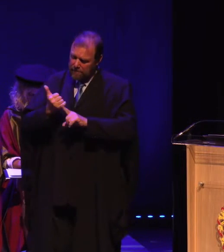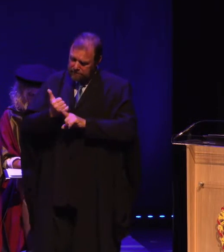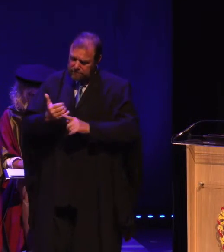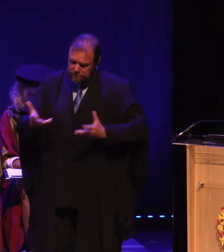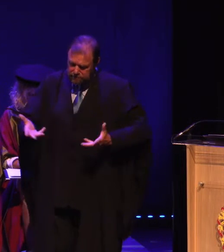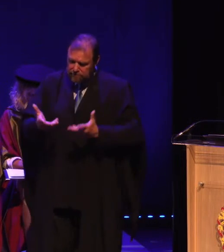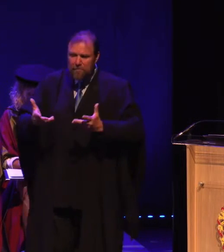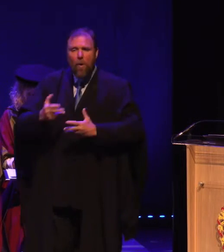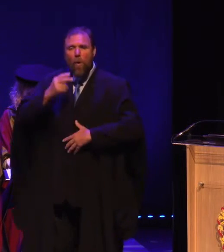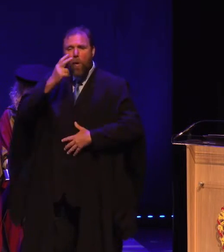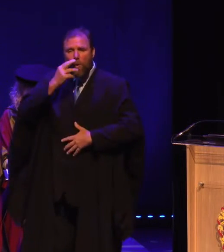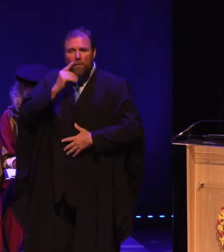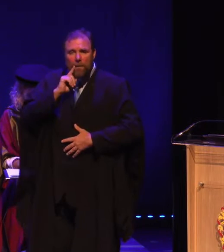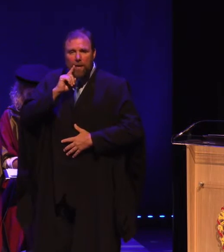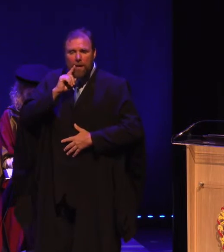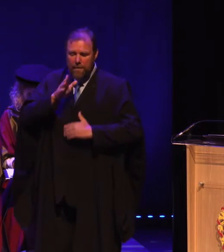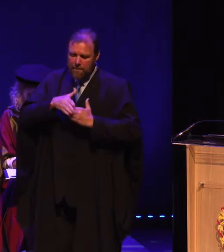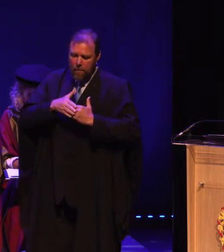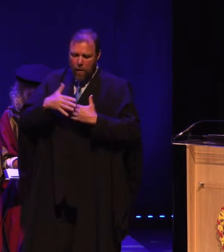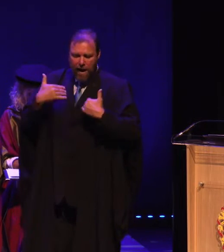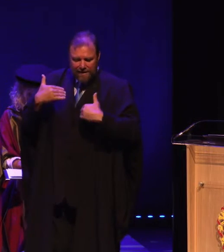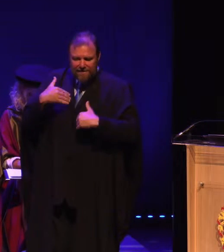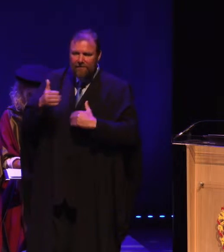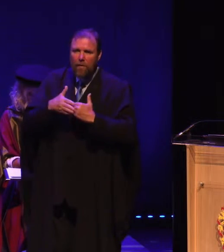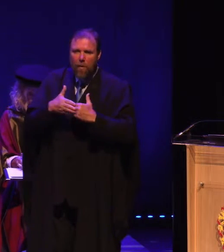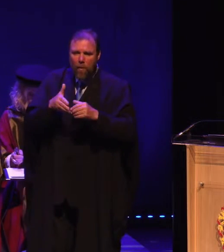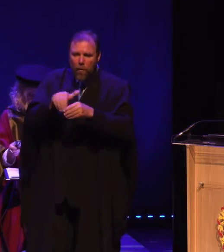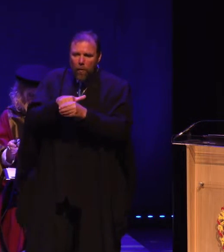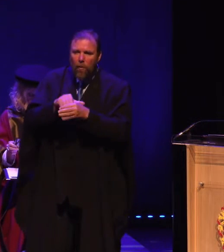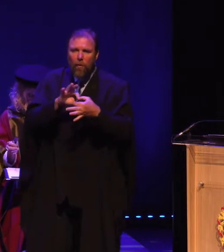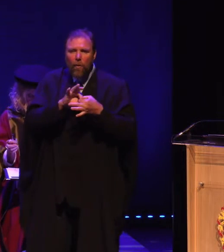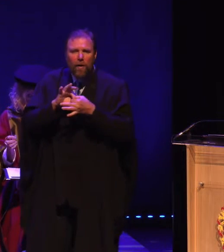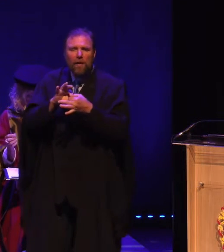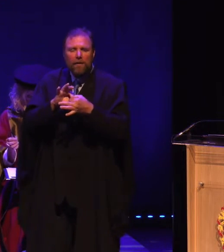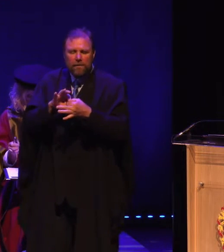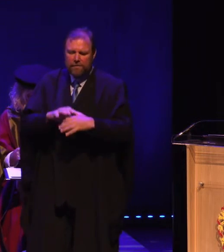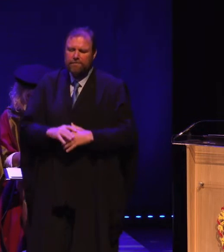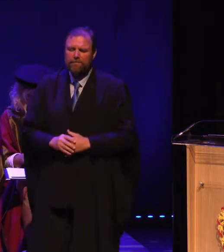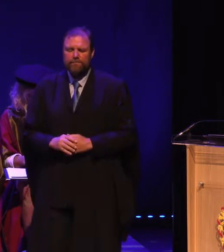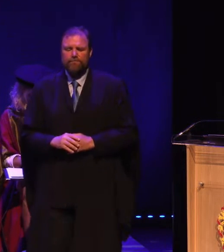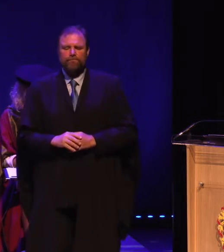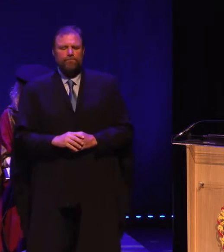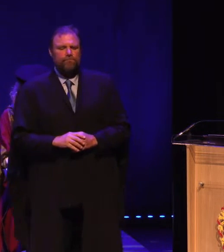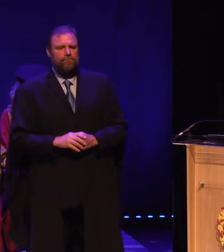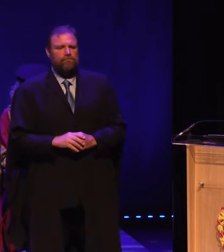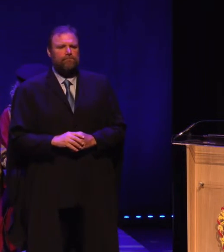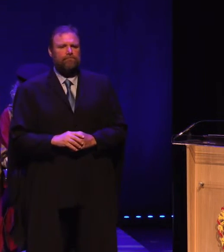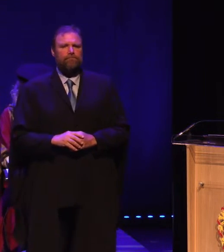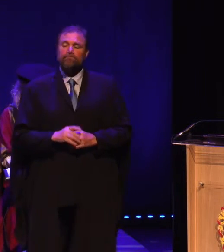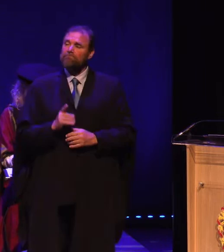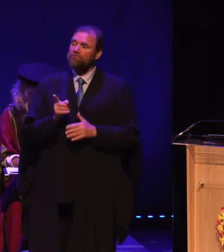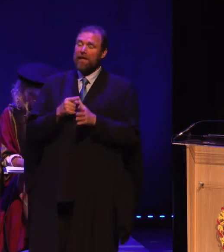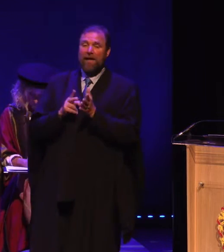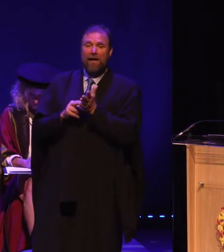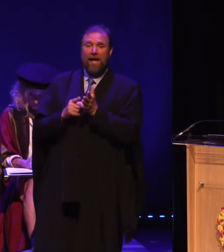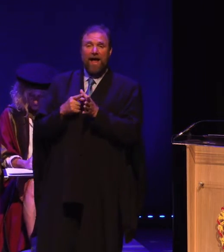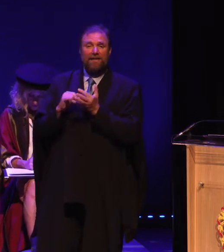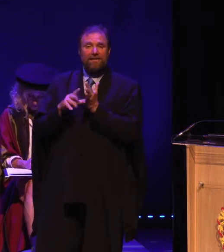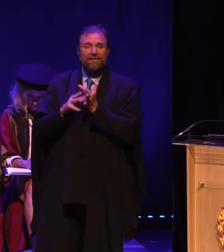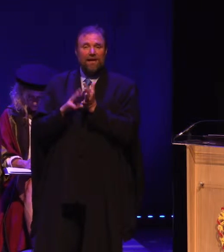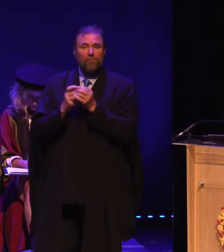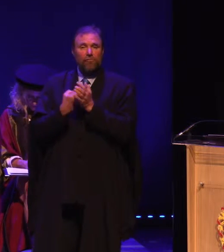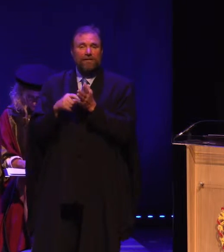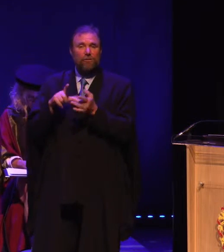become more active, more connected, and more engaged. And Anna Stembridge, senior lecturer in